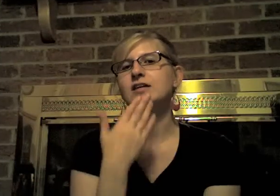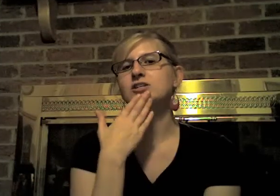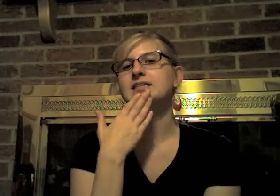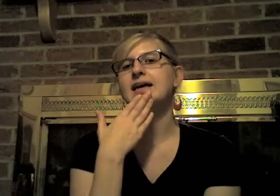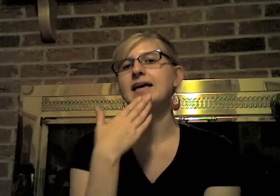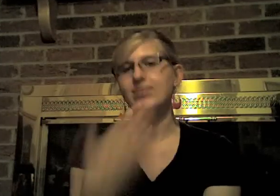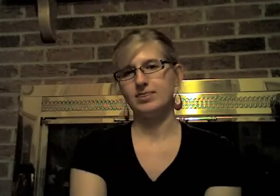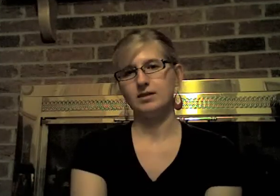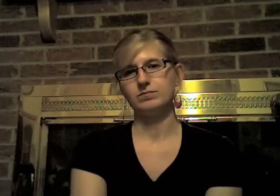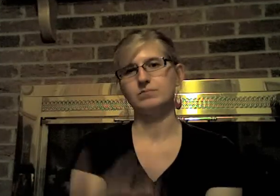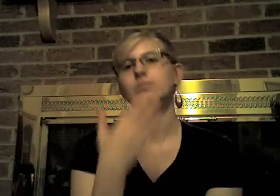just say,